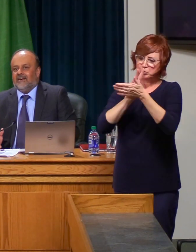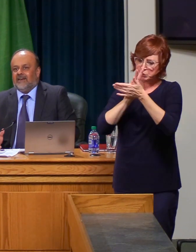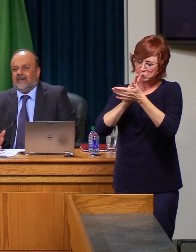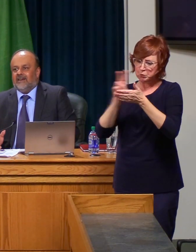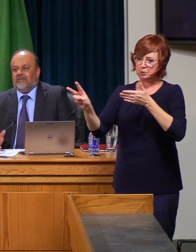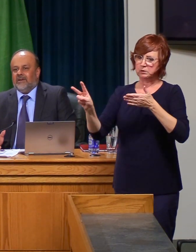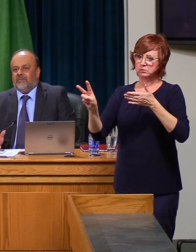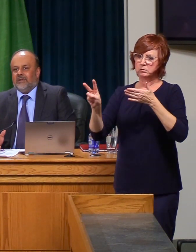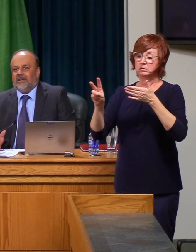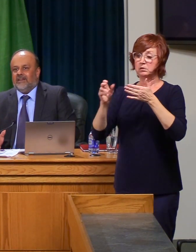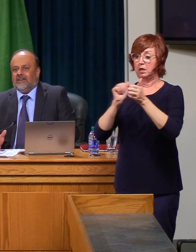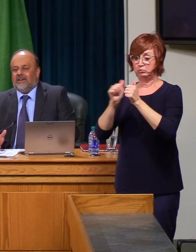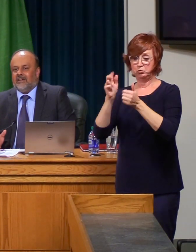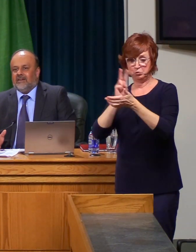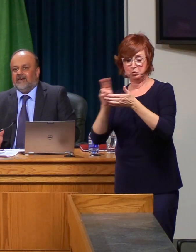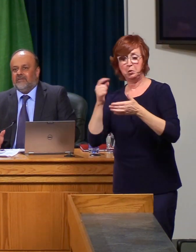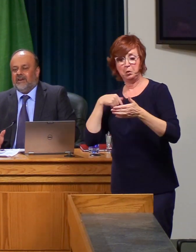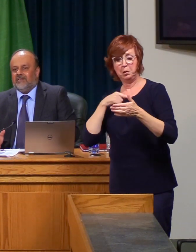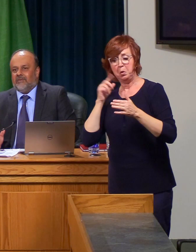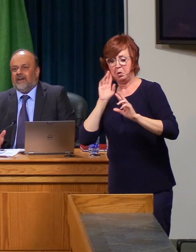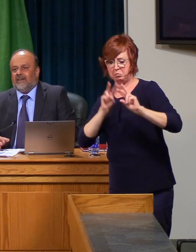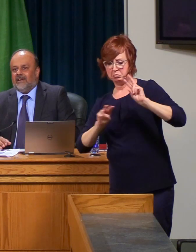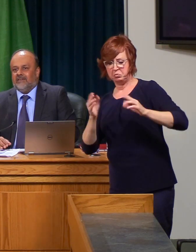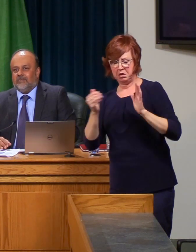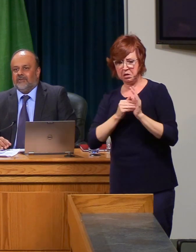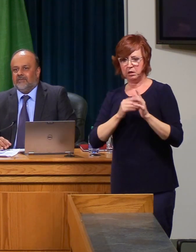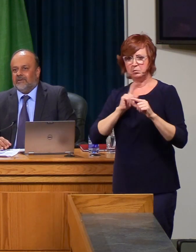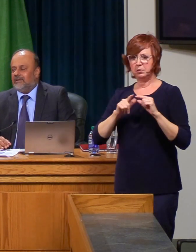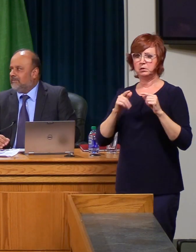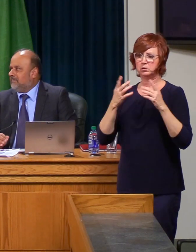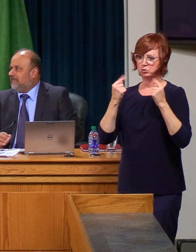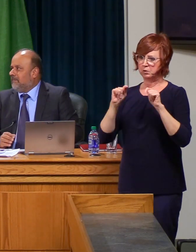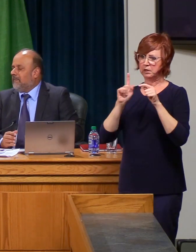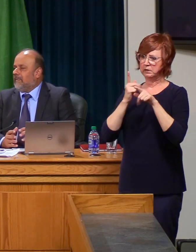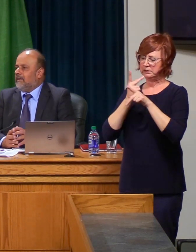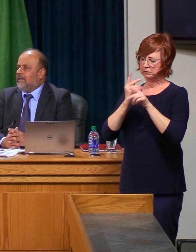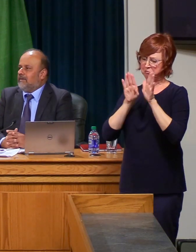that we maintain the curve as flat as possible.